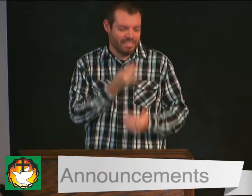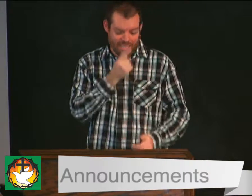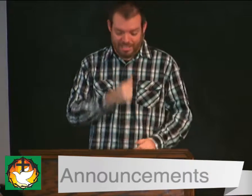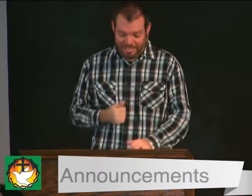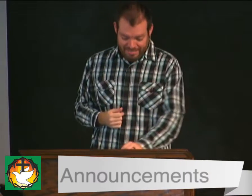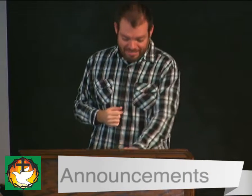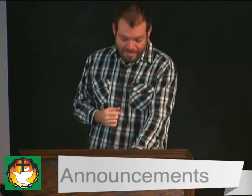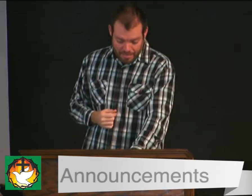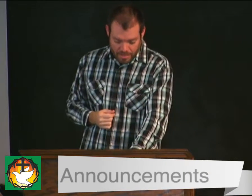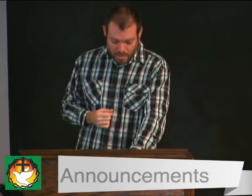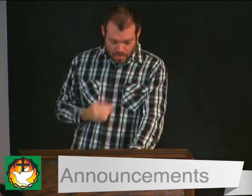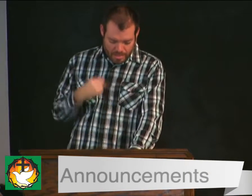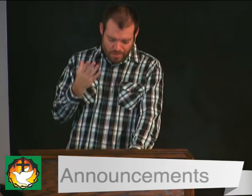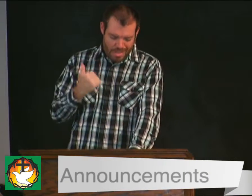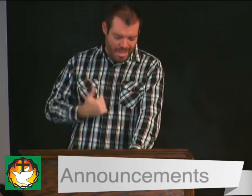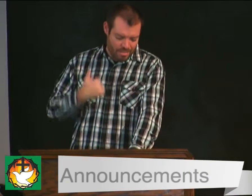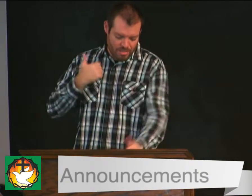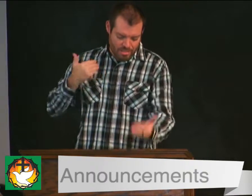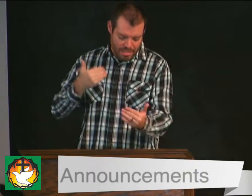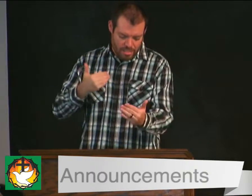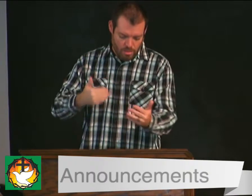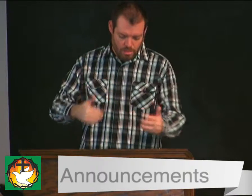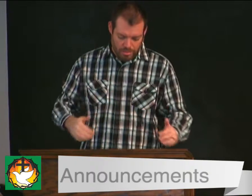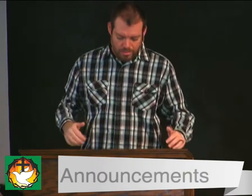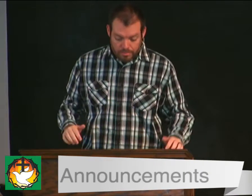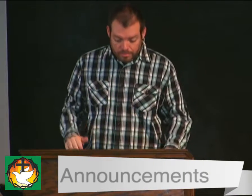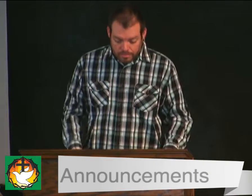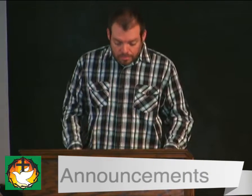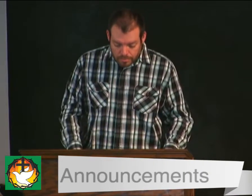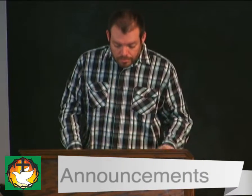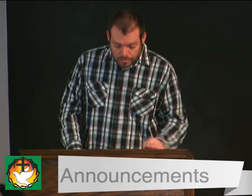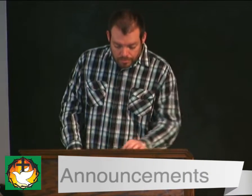good. Listen. Yeah, we'll give you the address when it gets closer.